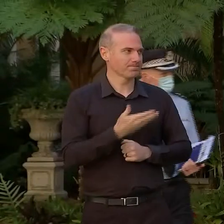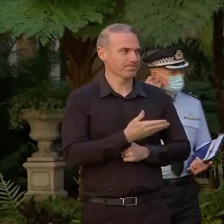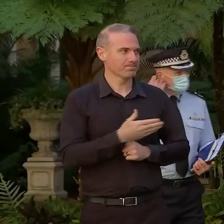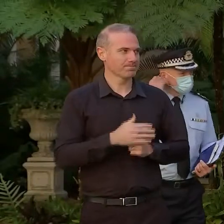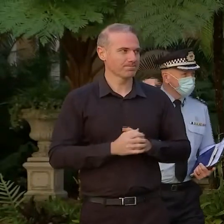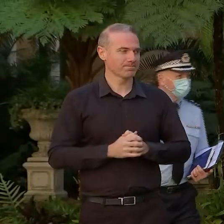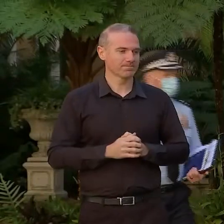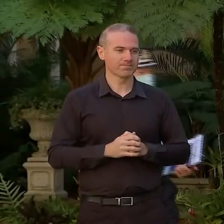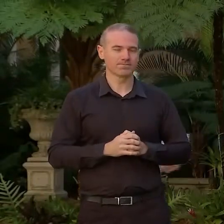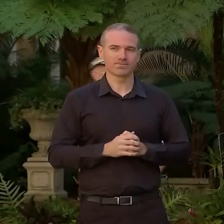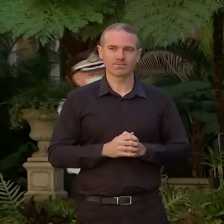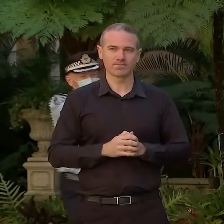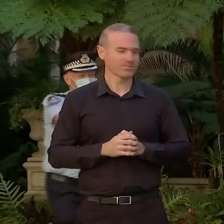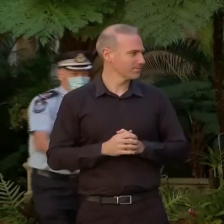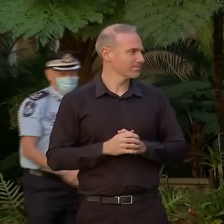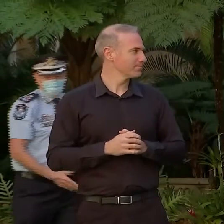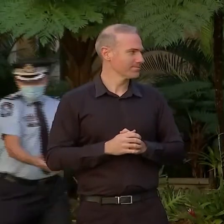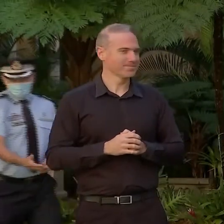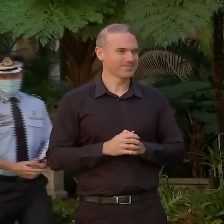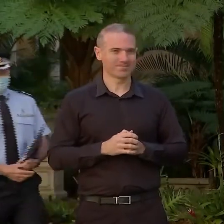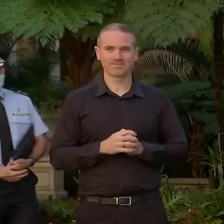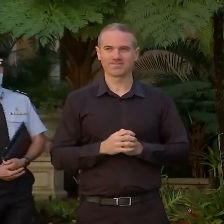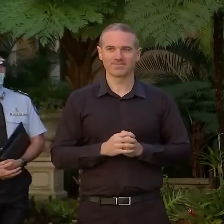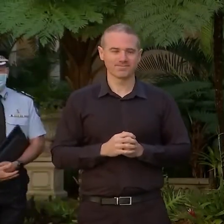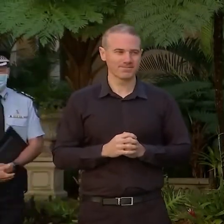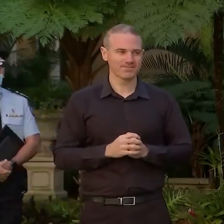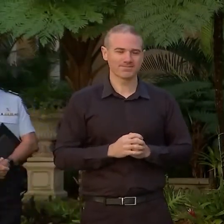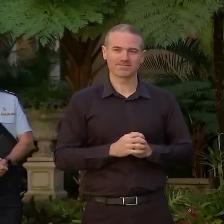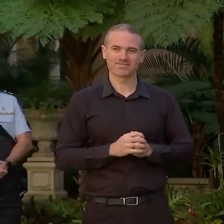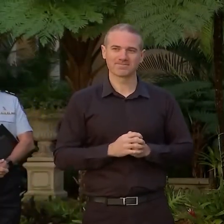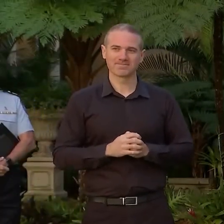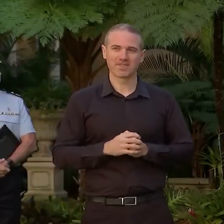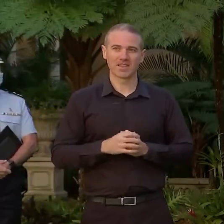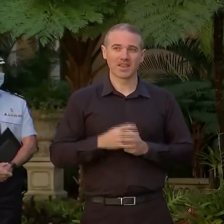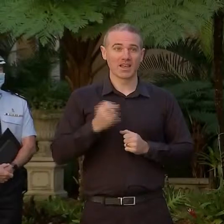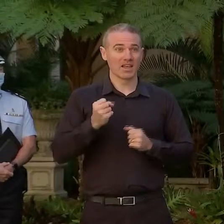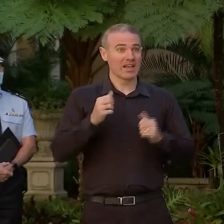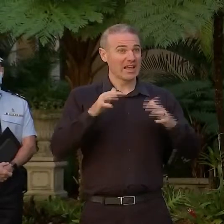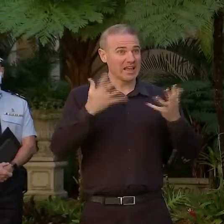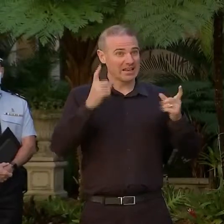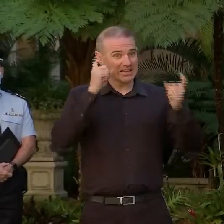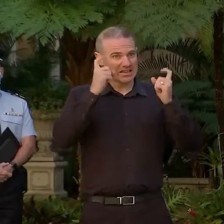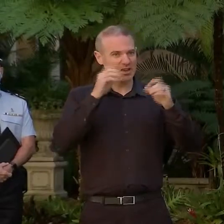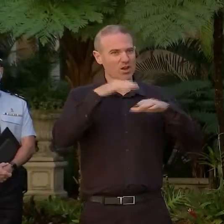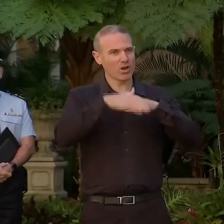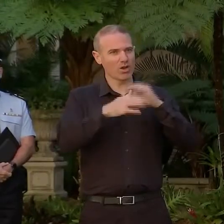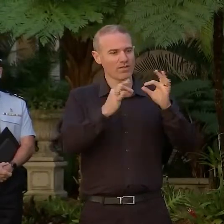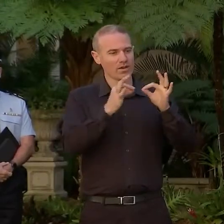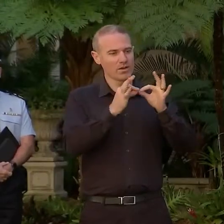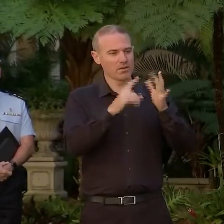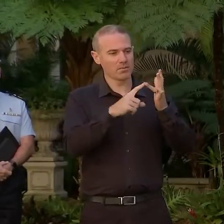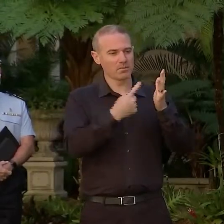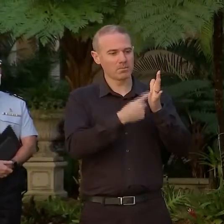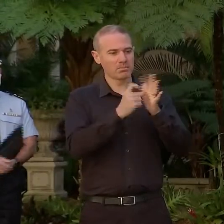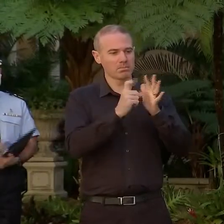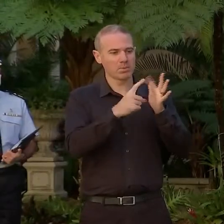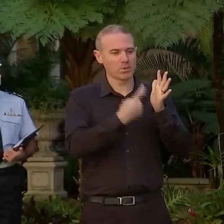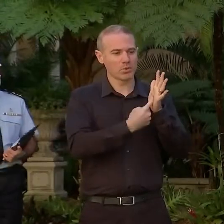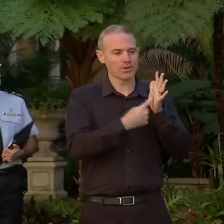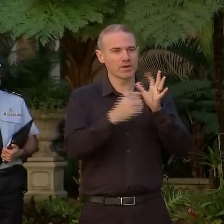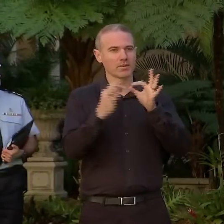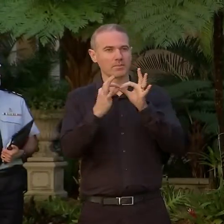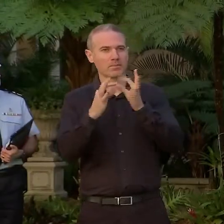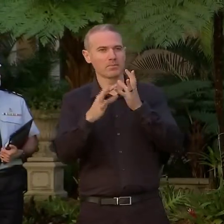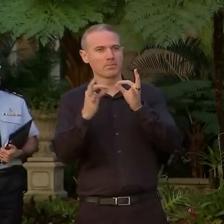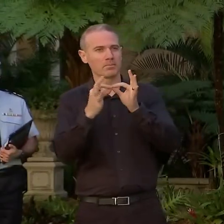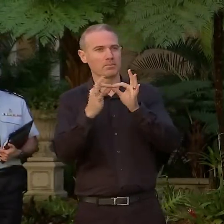there any concerns about the border bubble? Are there any concerns about the border bubble with the cases? Of course I'm